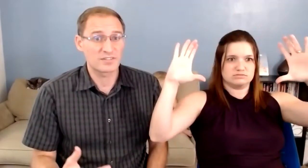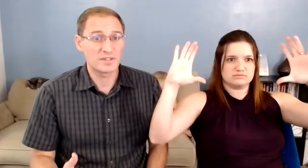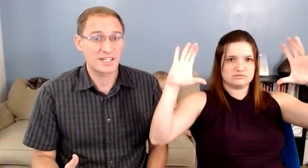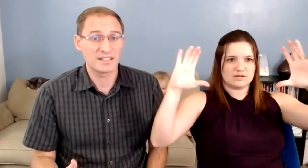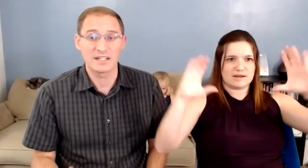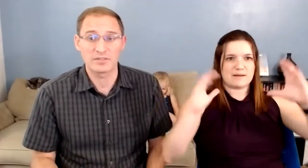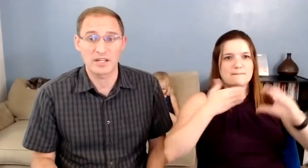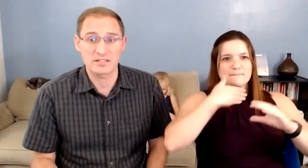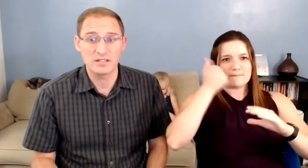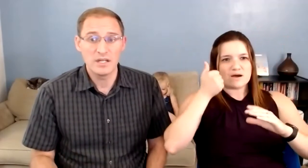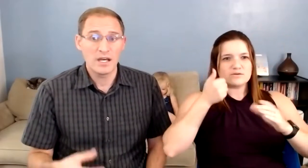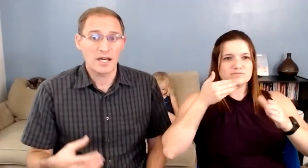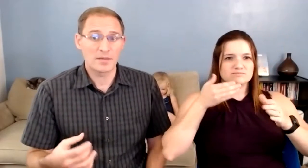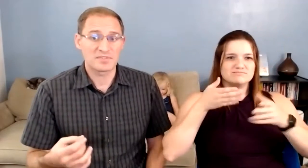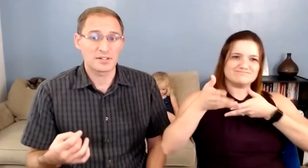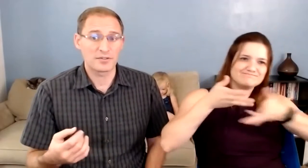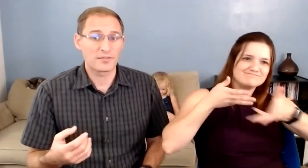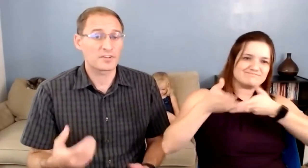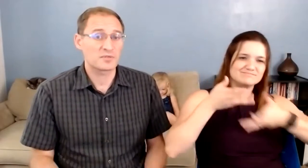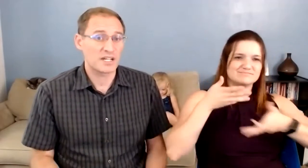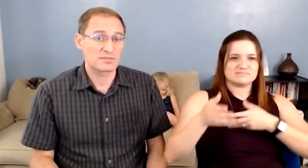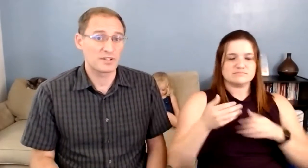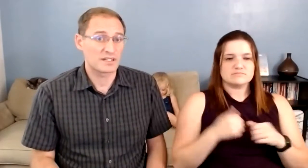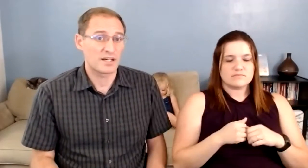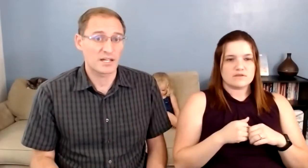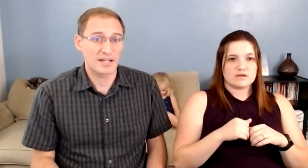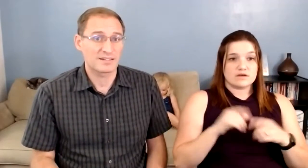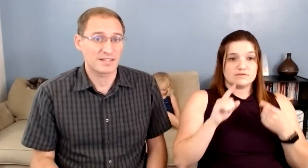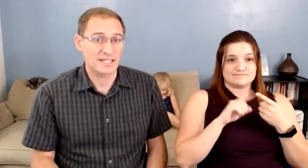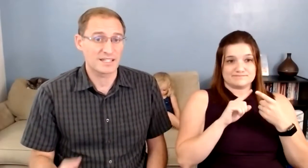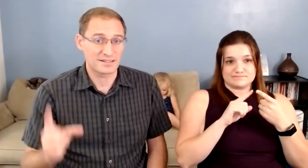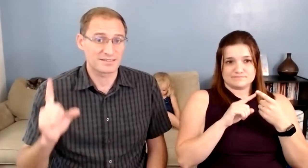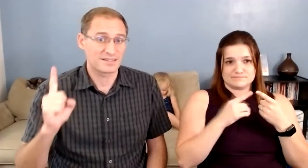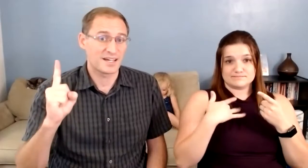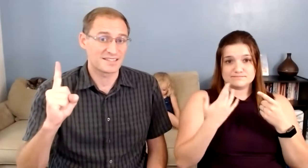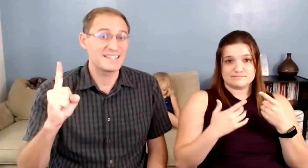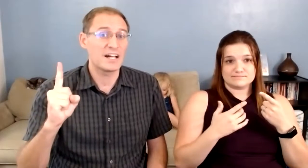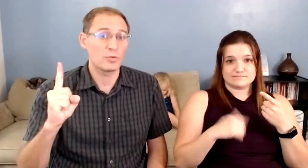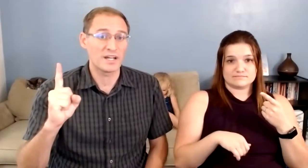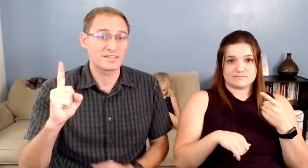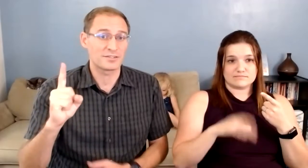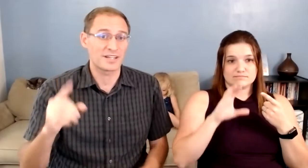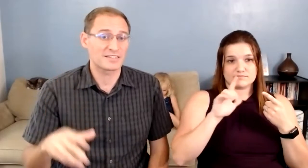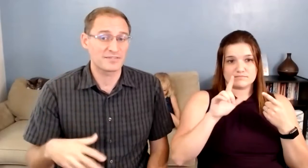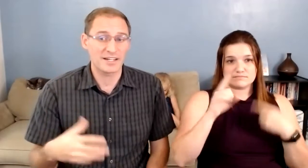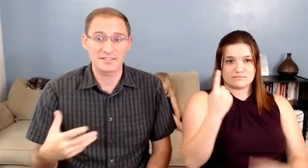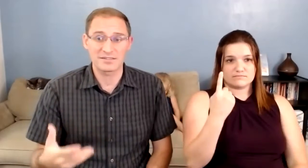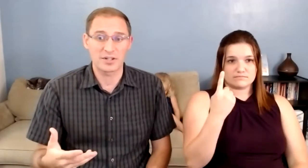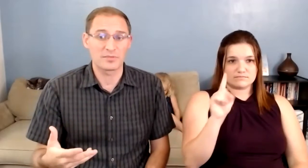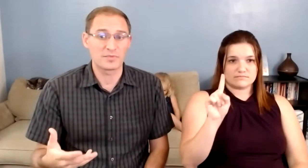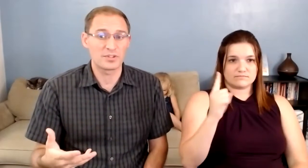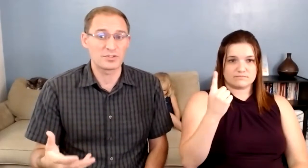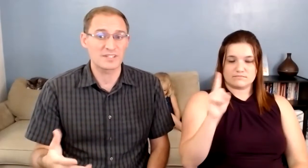way of communicating information. So the first one I just wanted to talk about tonight is CL1. So